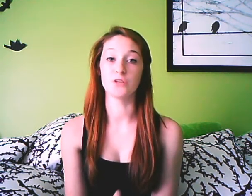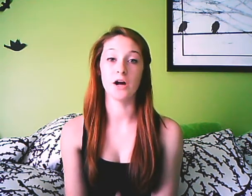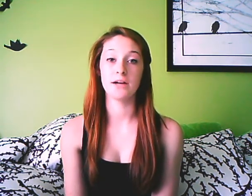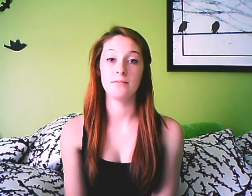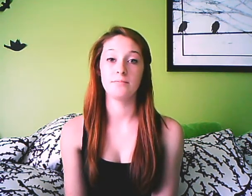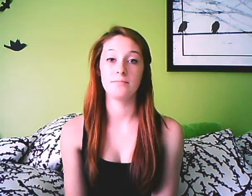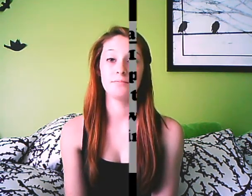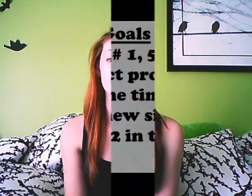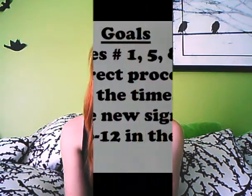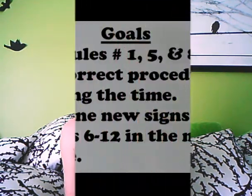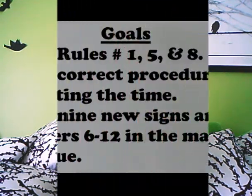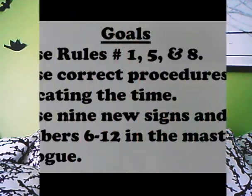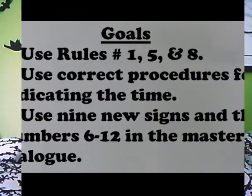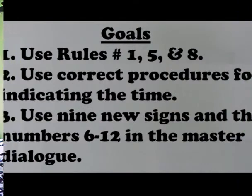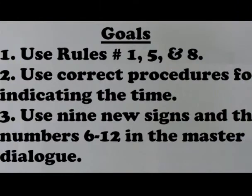not.